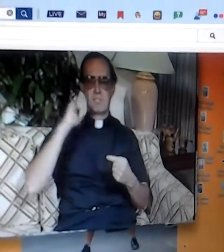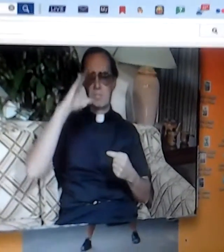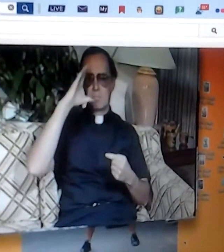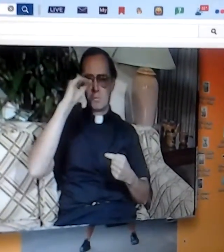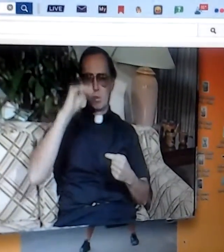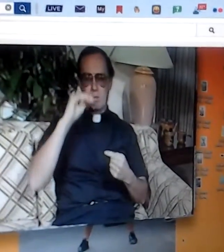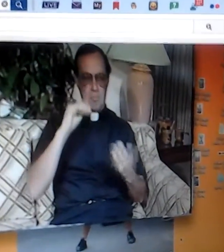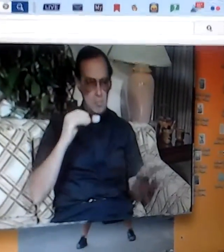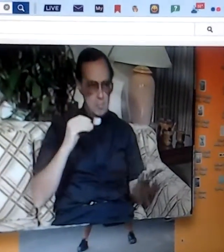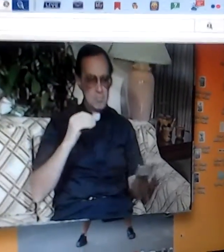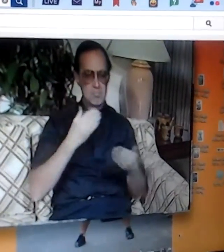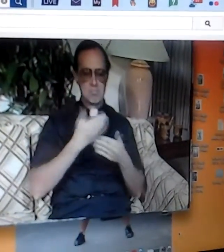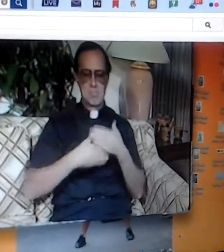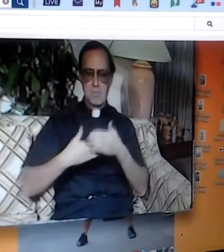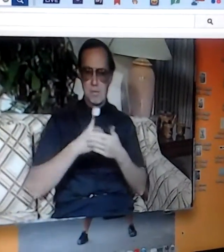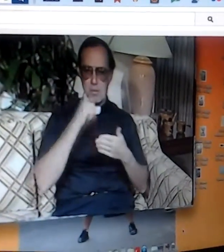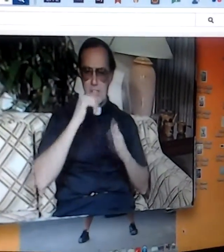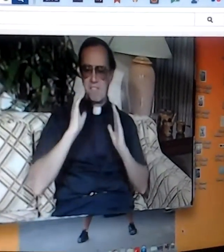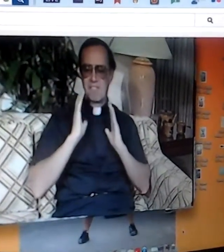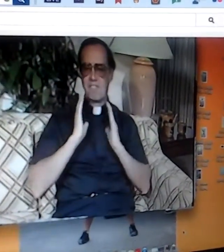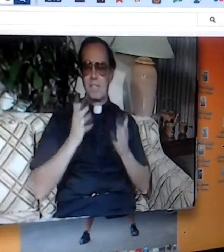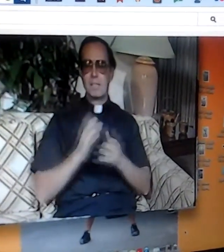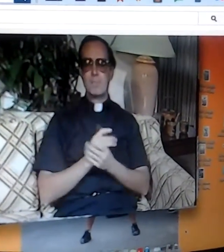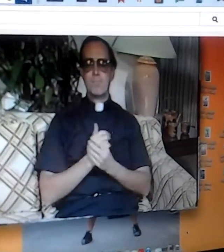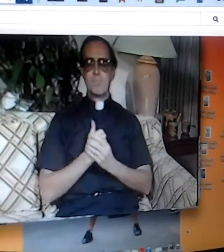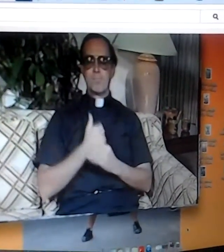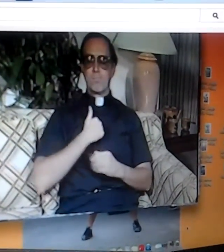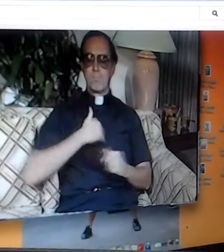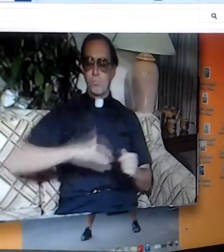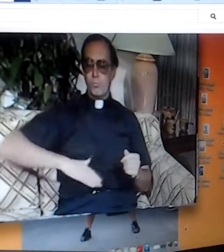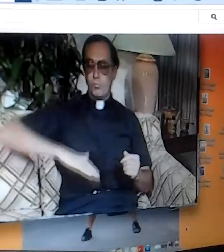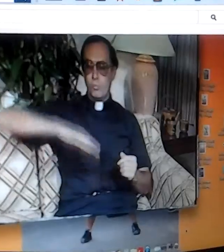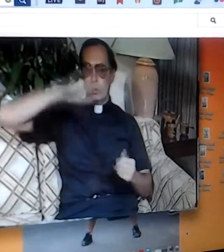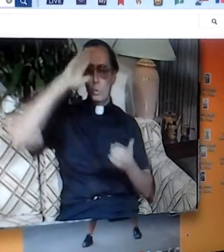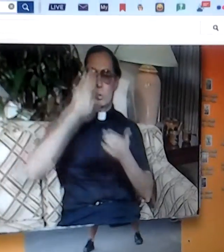them is married to a deaf man.